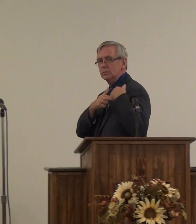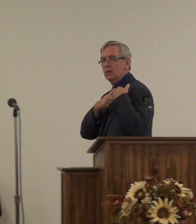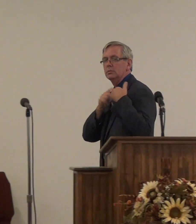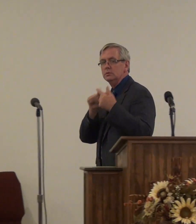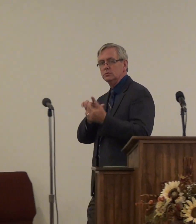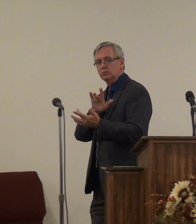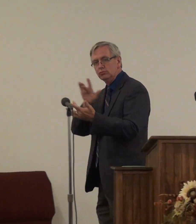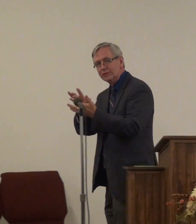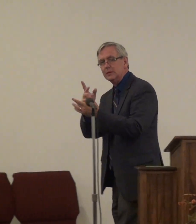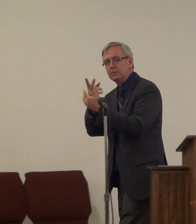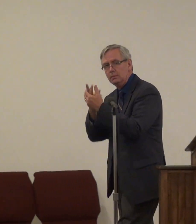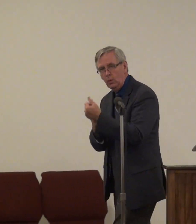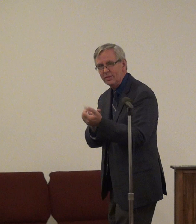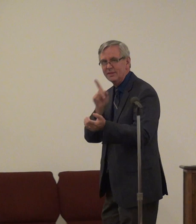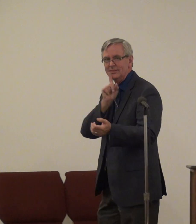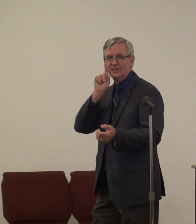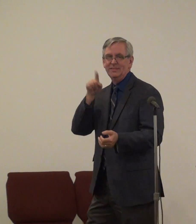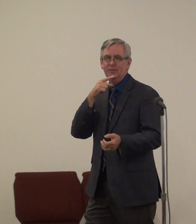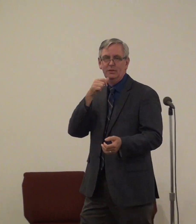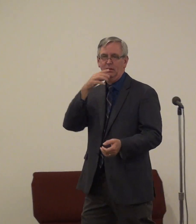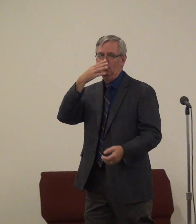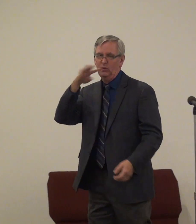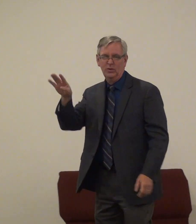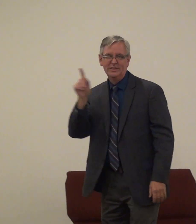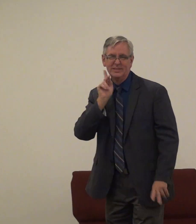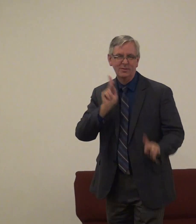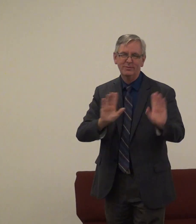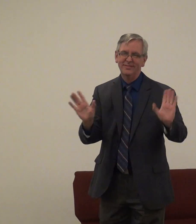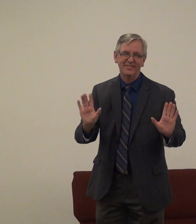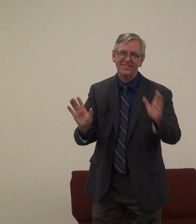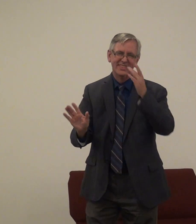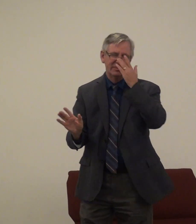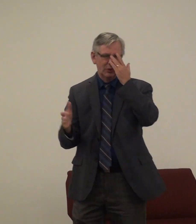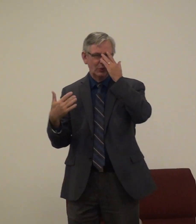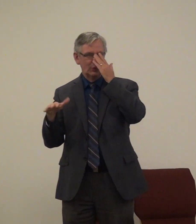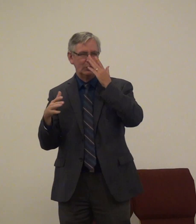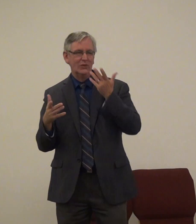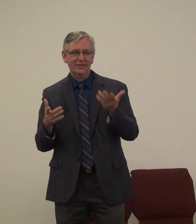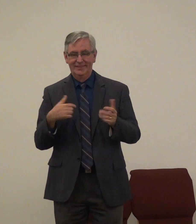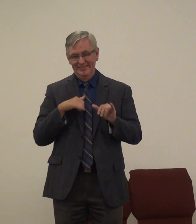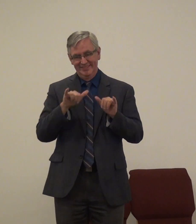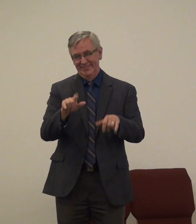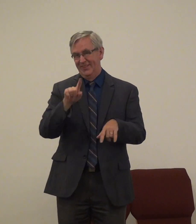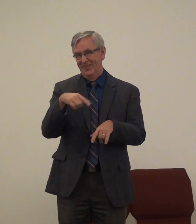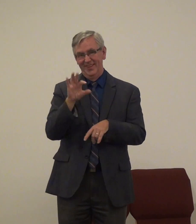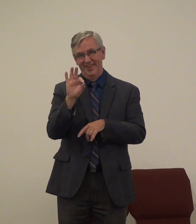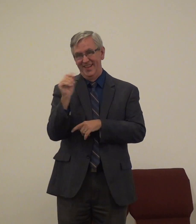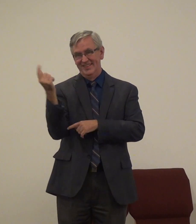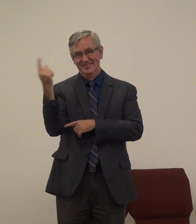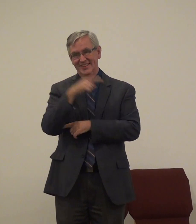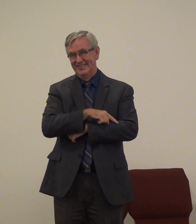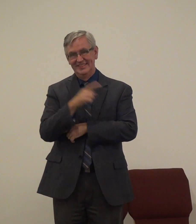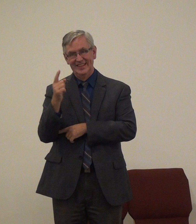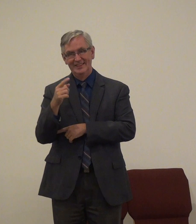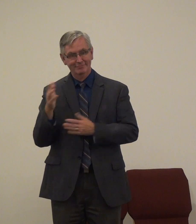So we wanted to encourage the people there that it was their responsibility to reach the deaf in their area. We only could stay